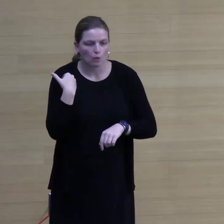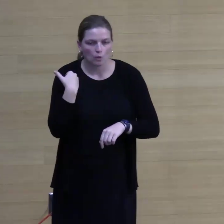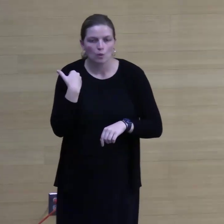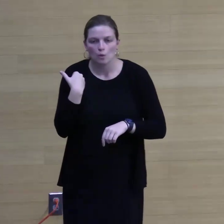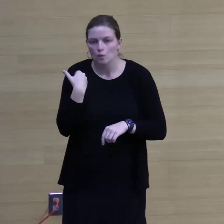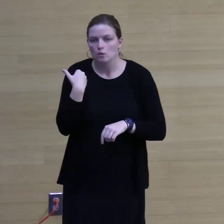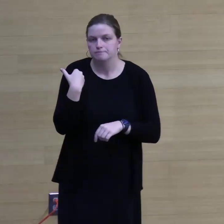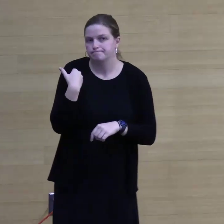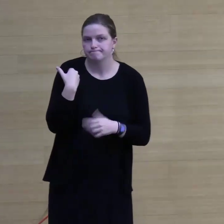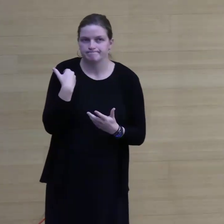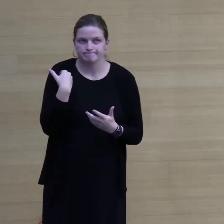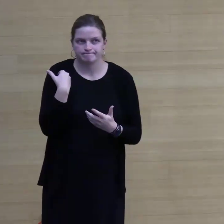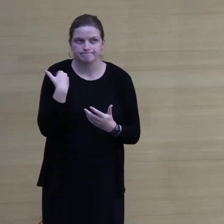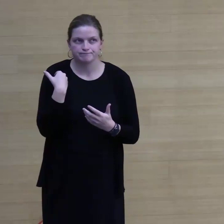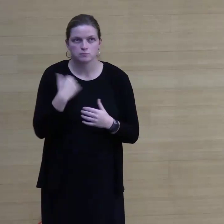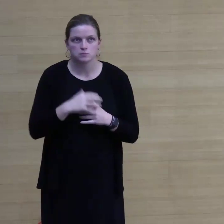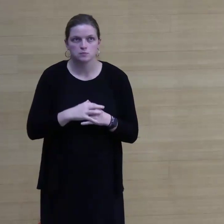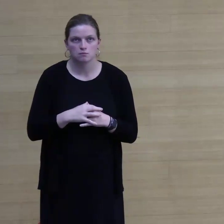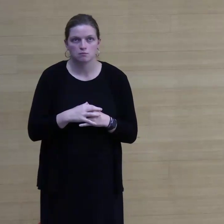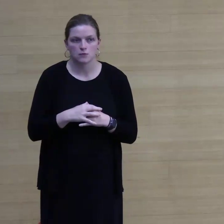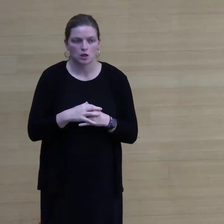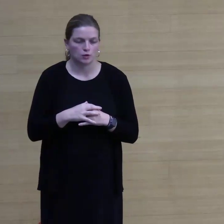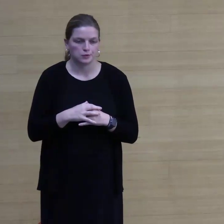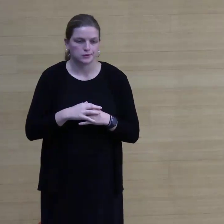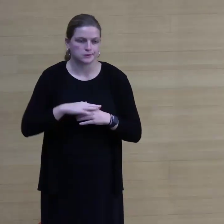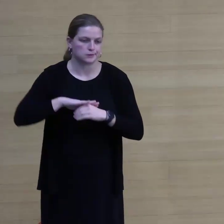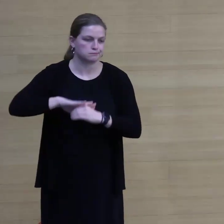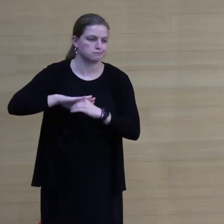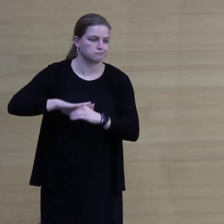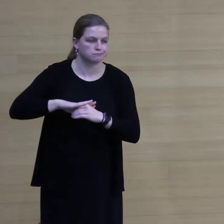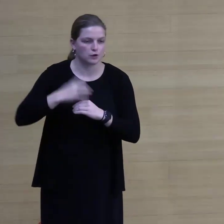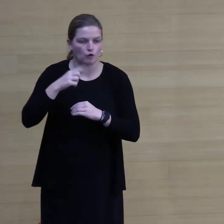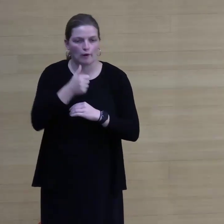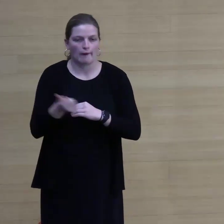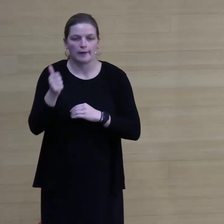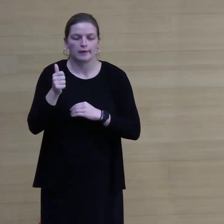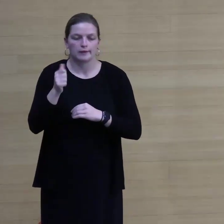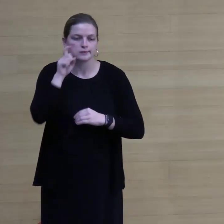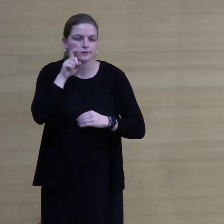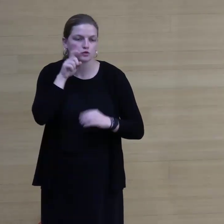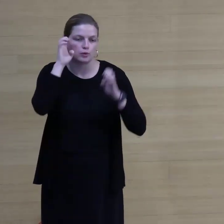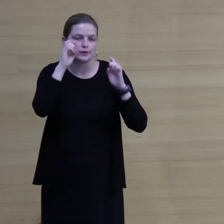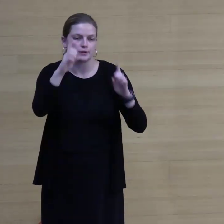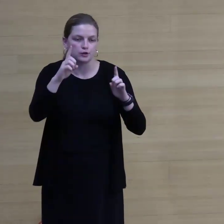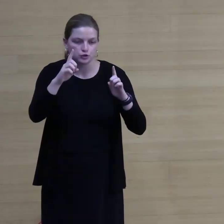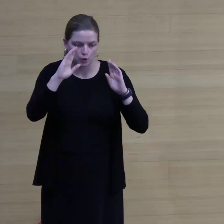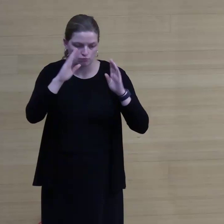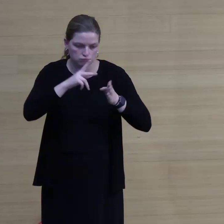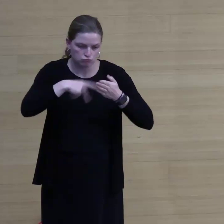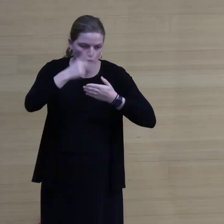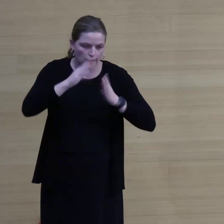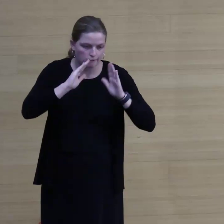there was a pushback for any sexual education programming to be focused